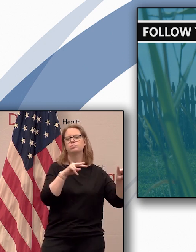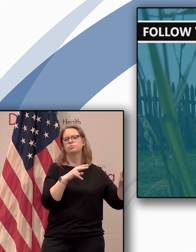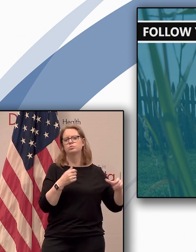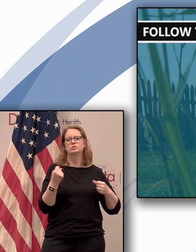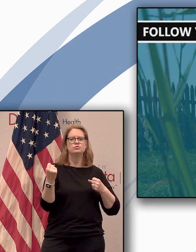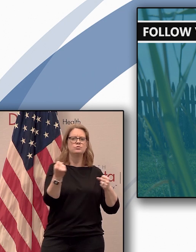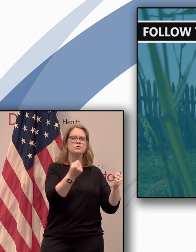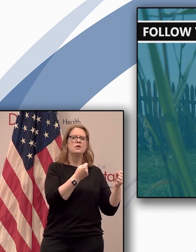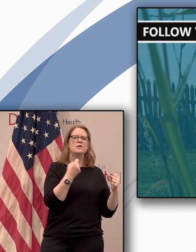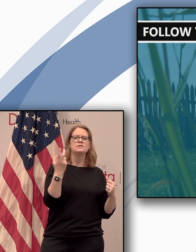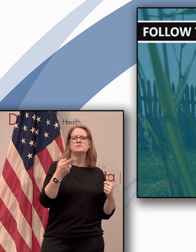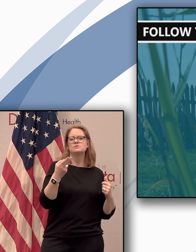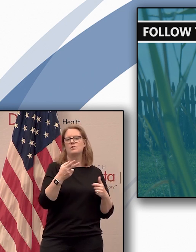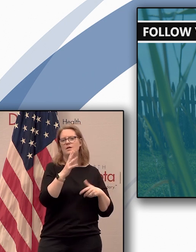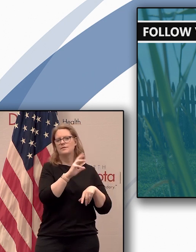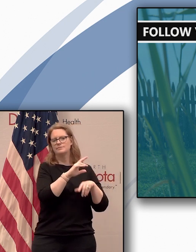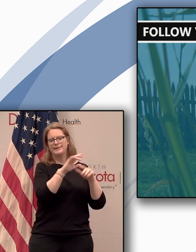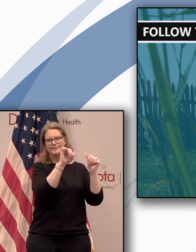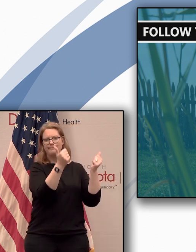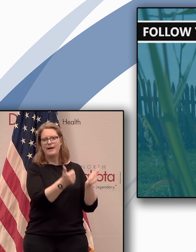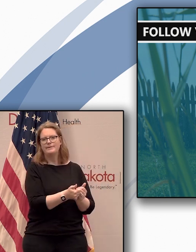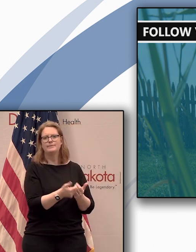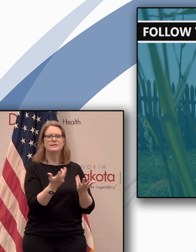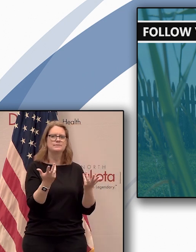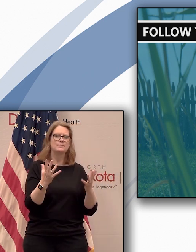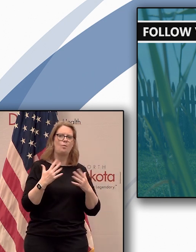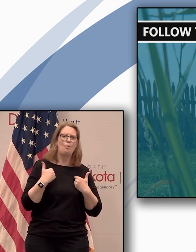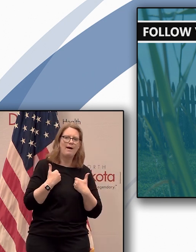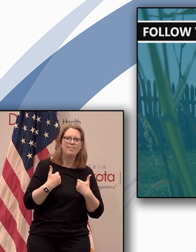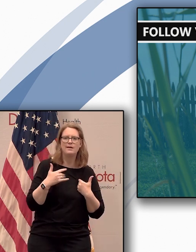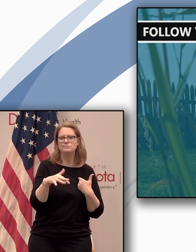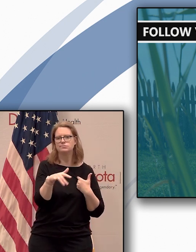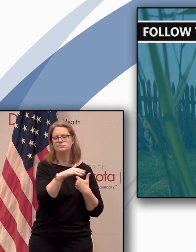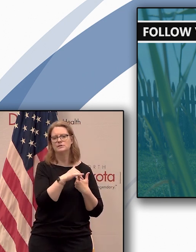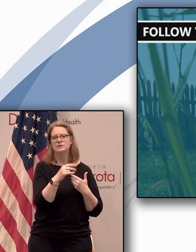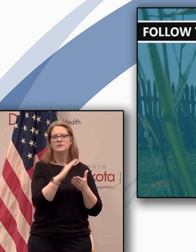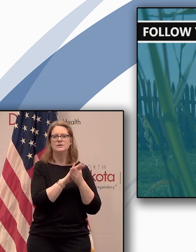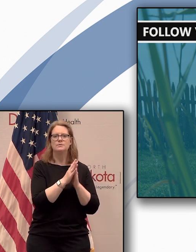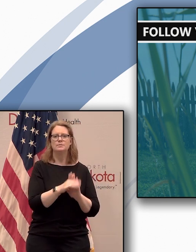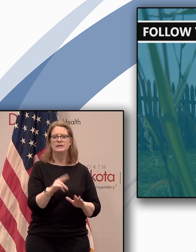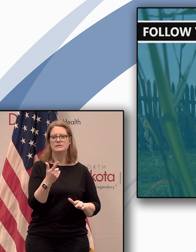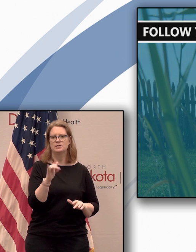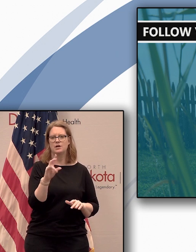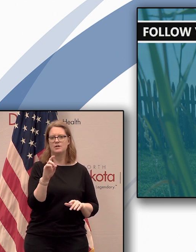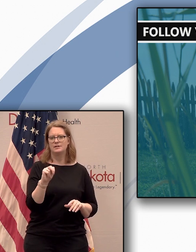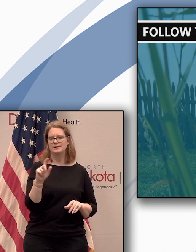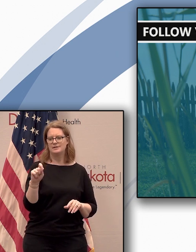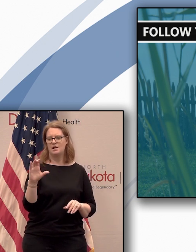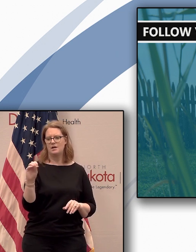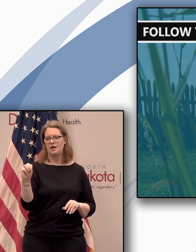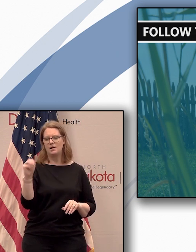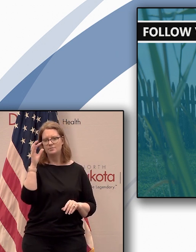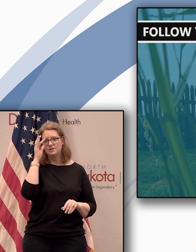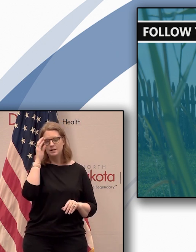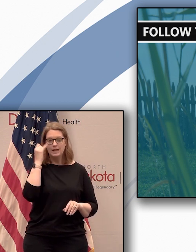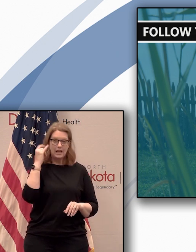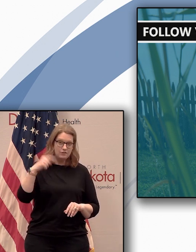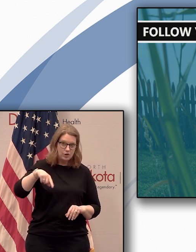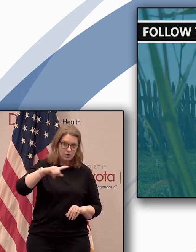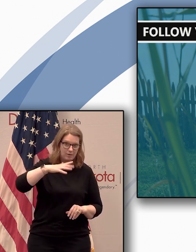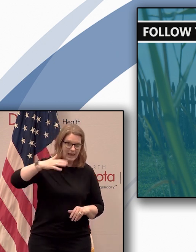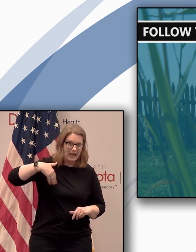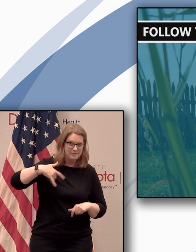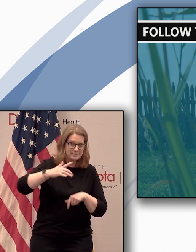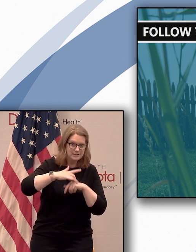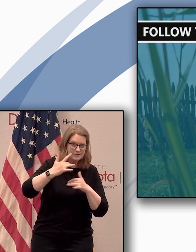historic monuments, lakes, and wetlands that are all teeming with wildlife. For more information, visit peacegarden.com. If you have not been to the North Dakota Peace Garden,